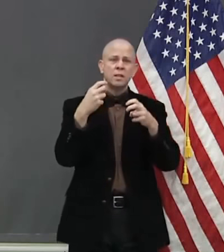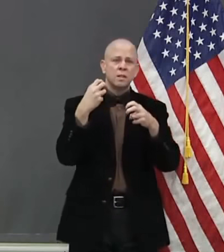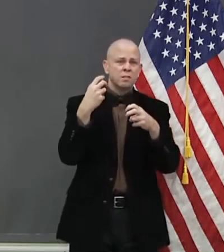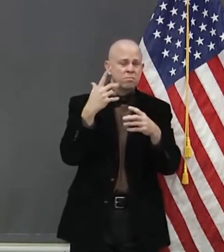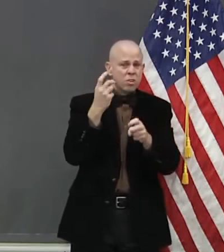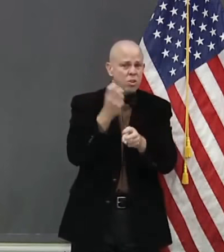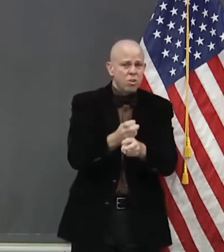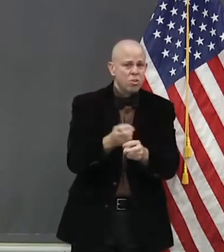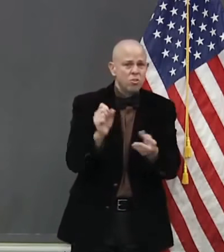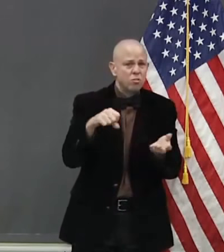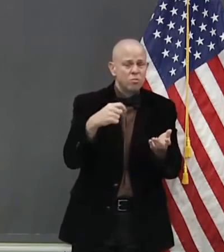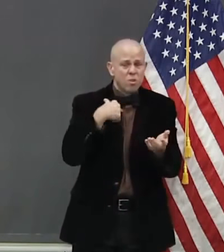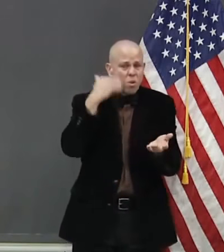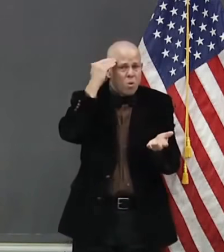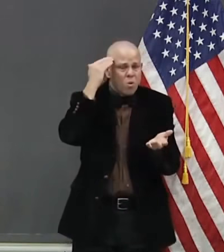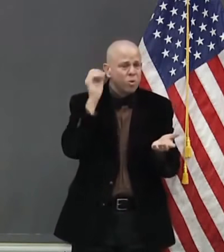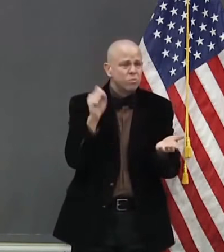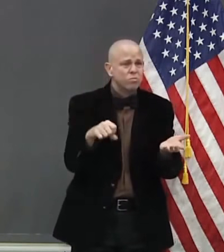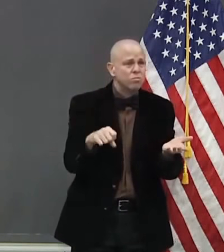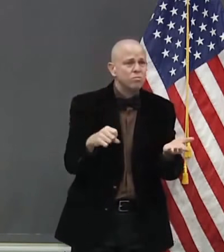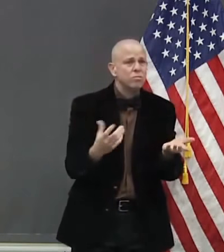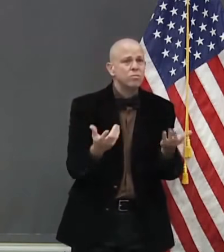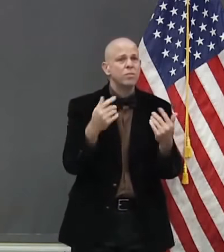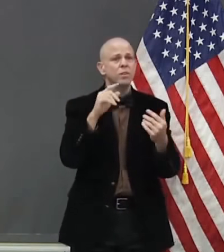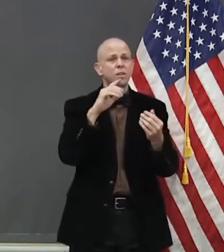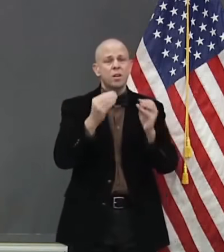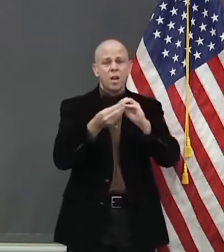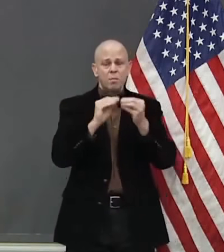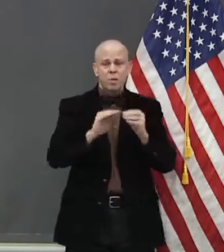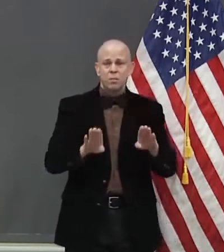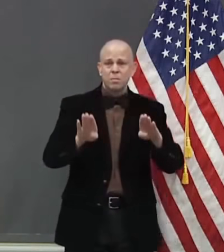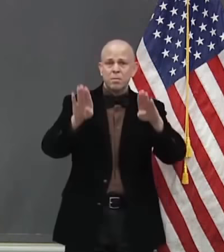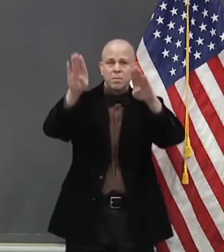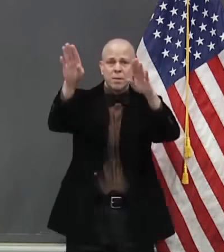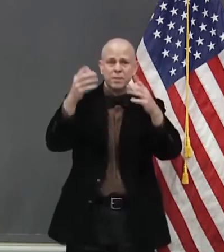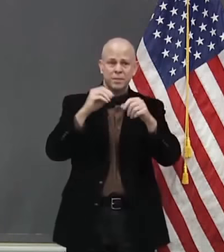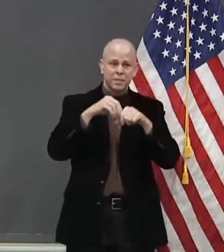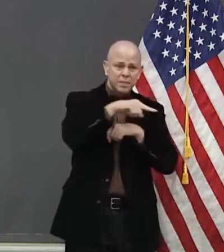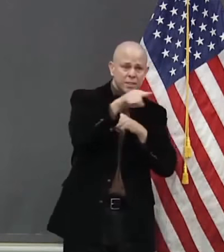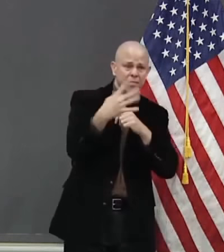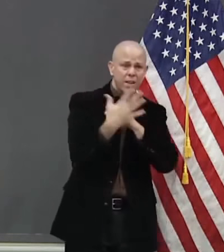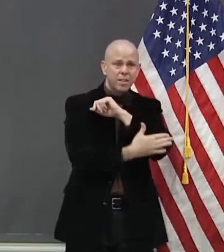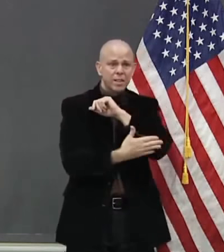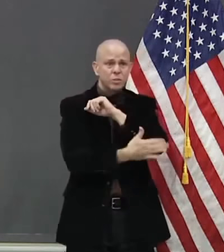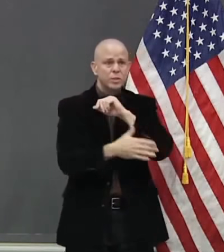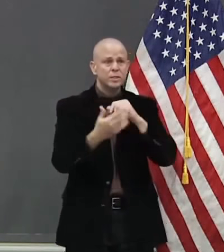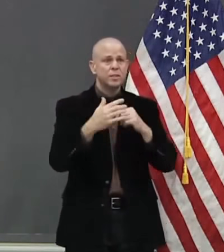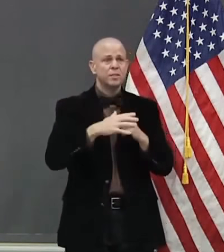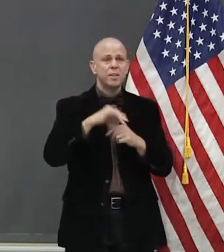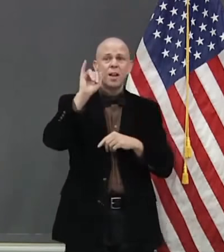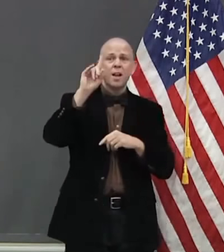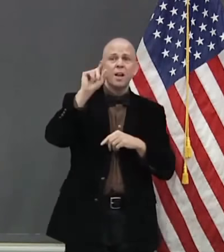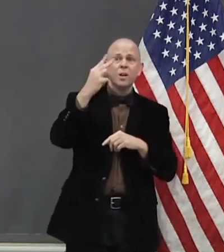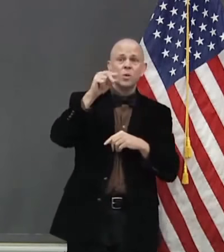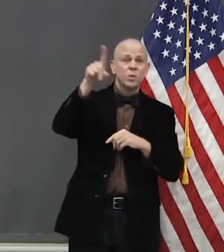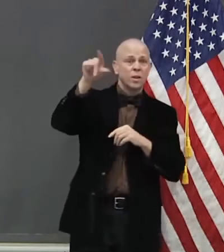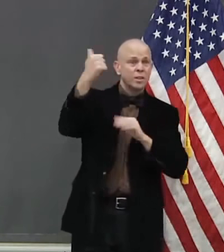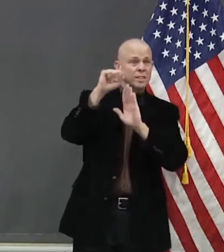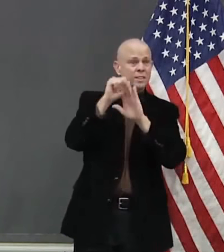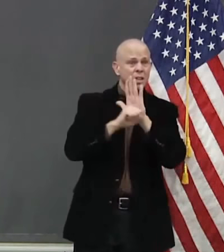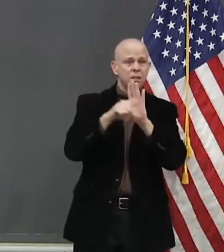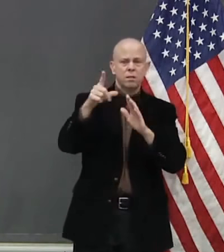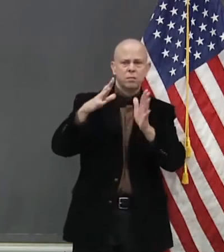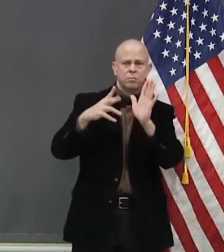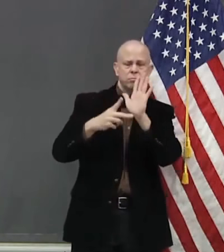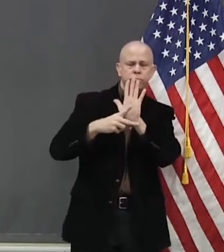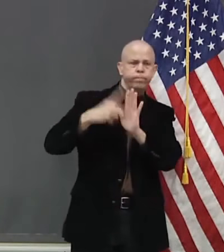this. We're seeing increased cases across the entire country. Idaho easily has twice as many cases we do